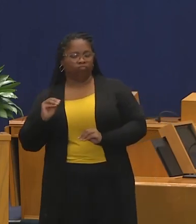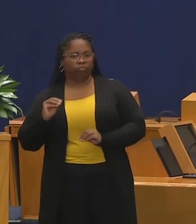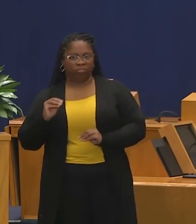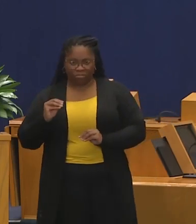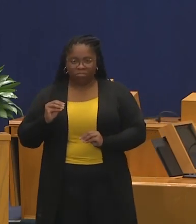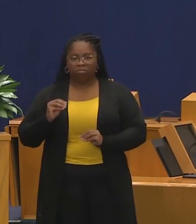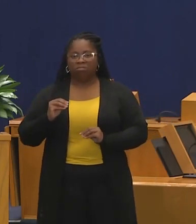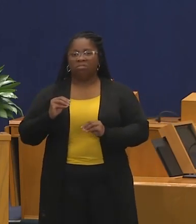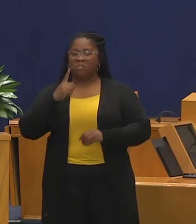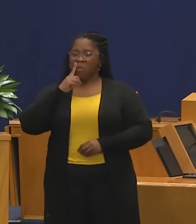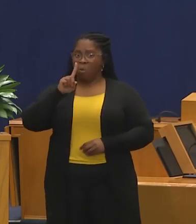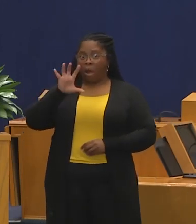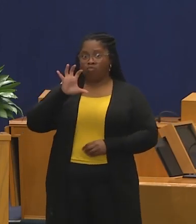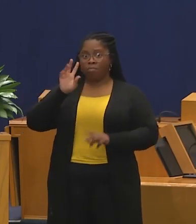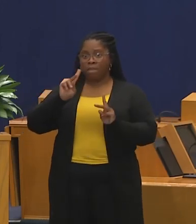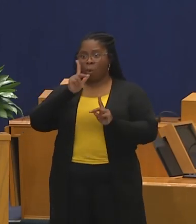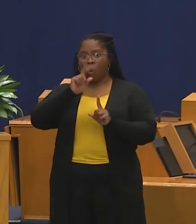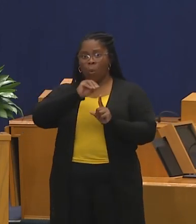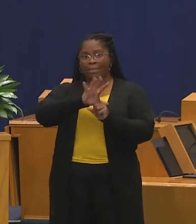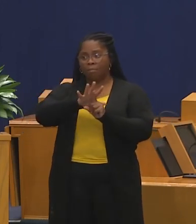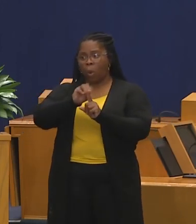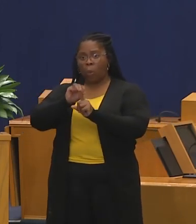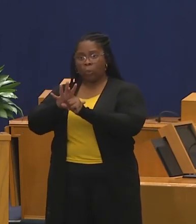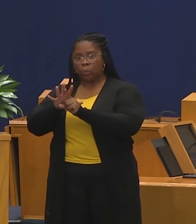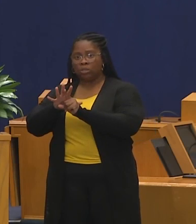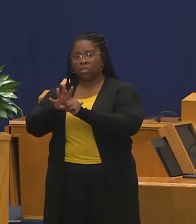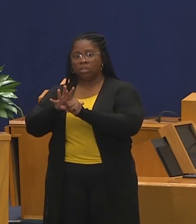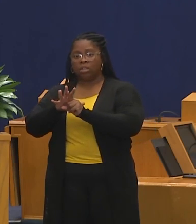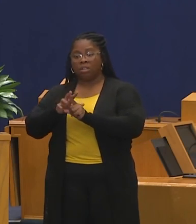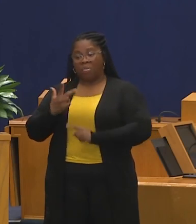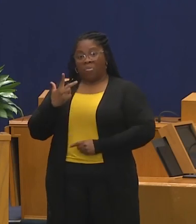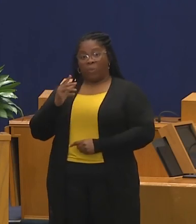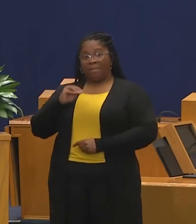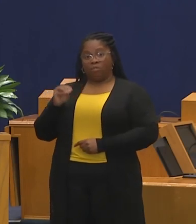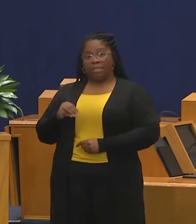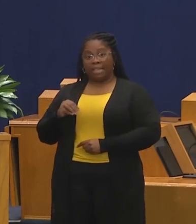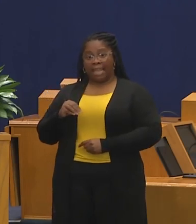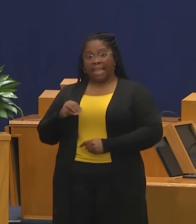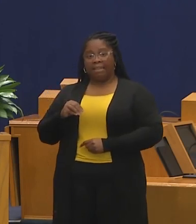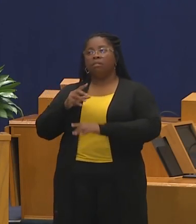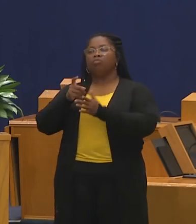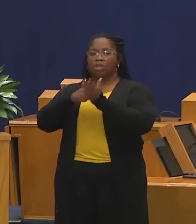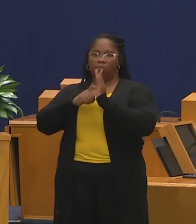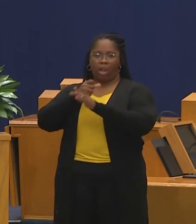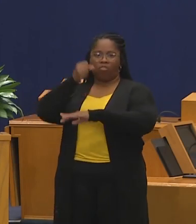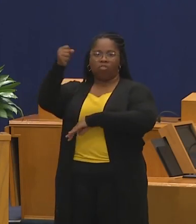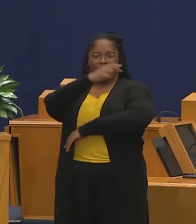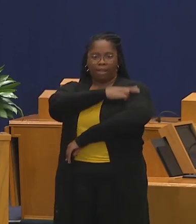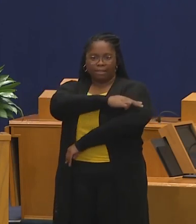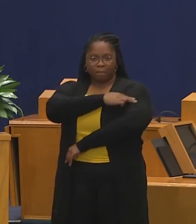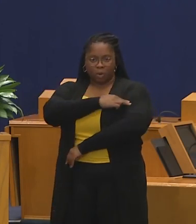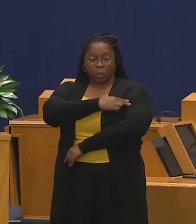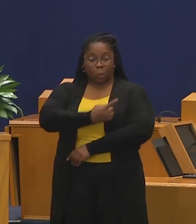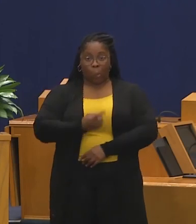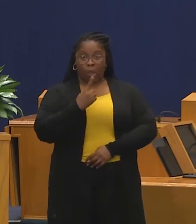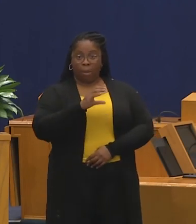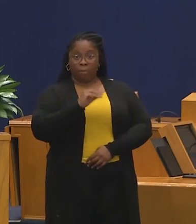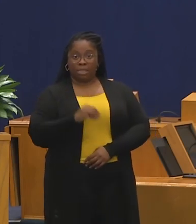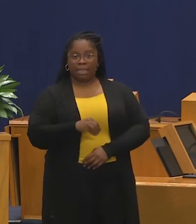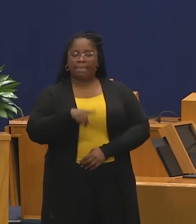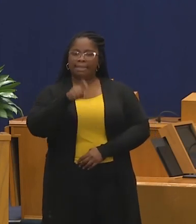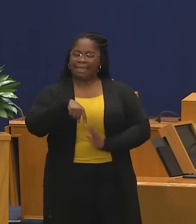people exposed, 3% of those people need hospitalization, and 1% of those people need